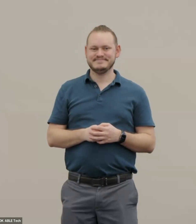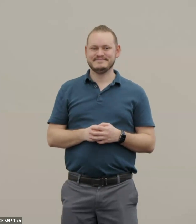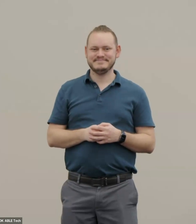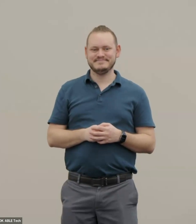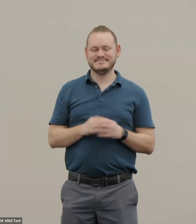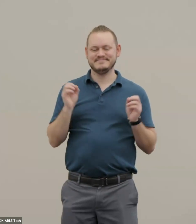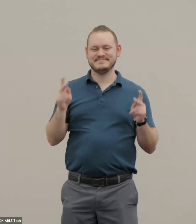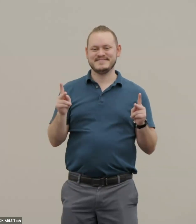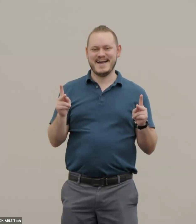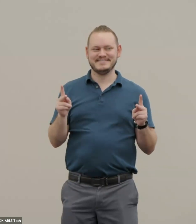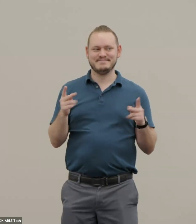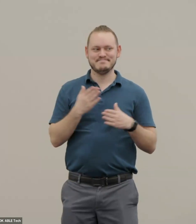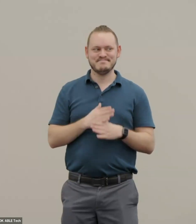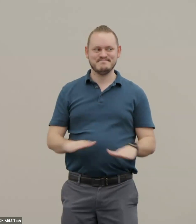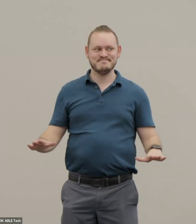Okay.